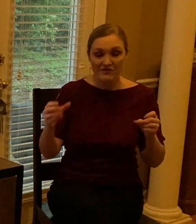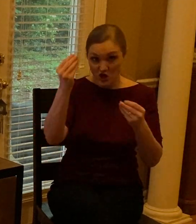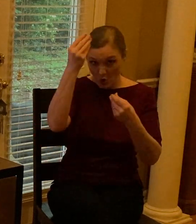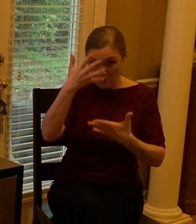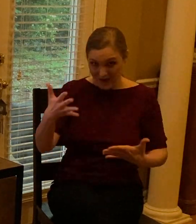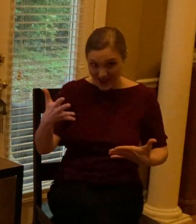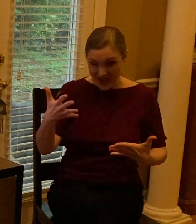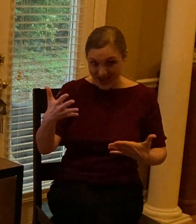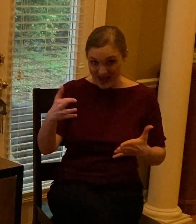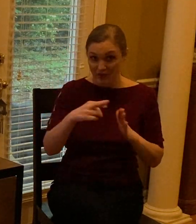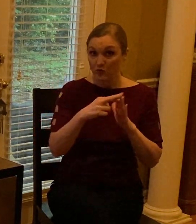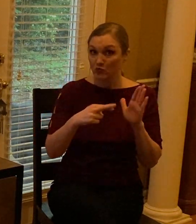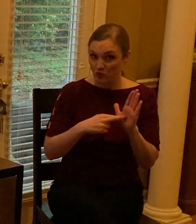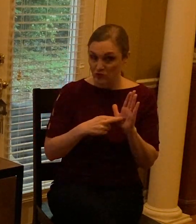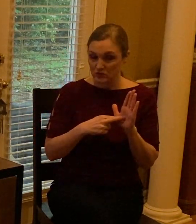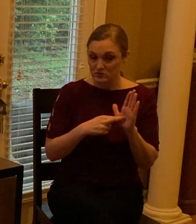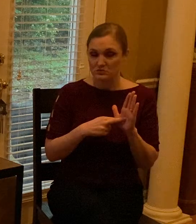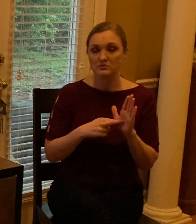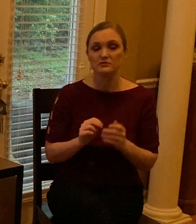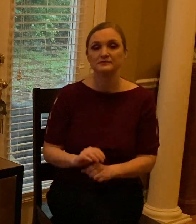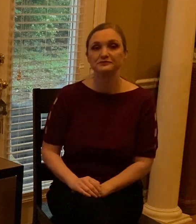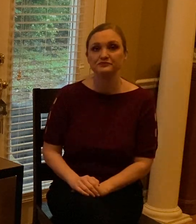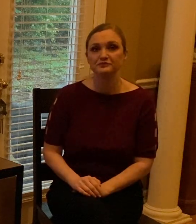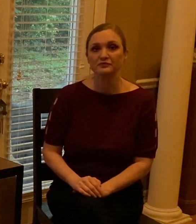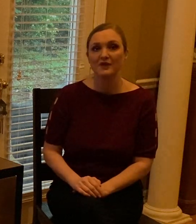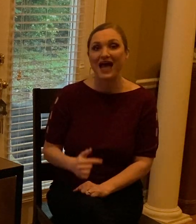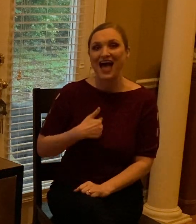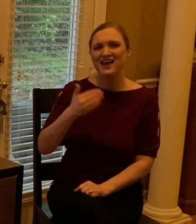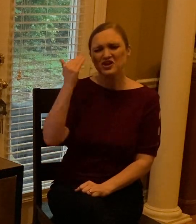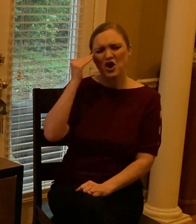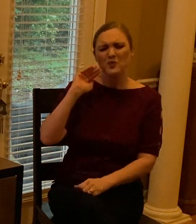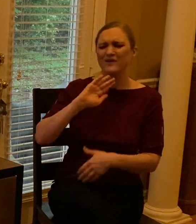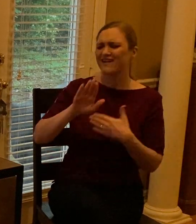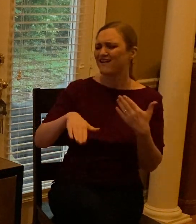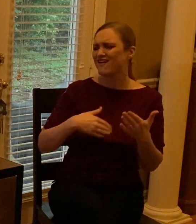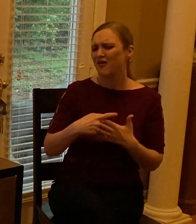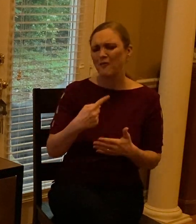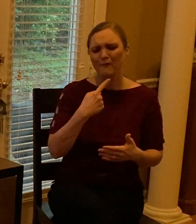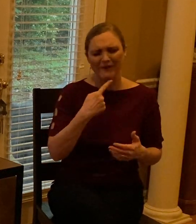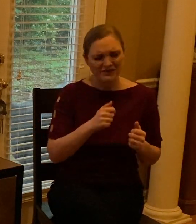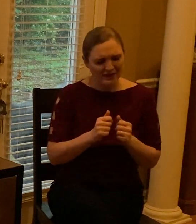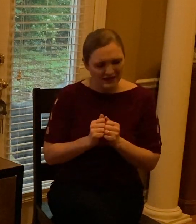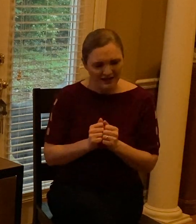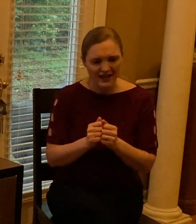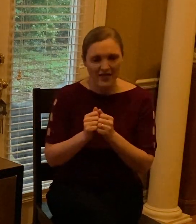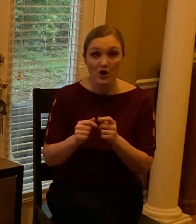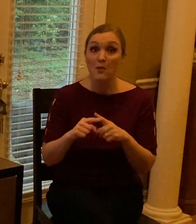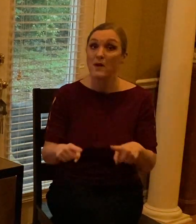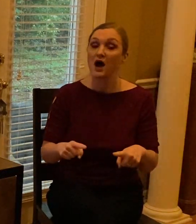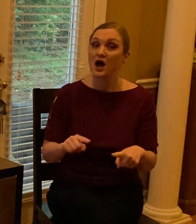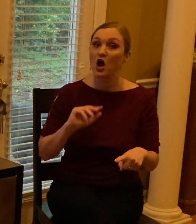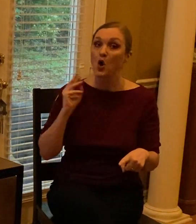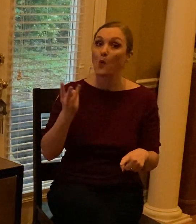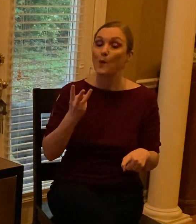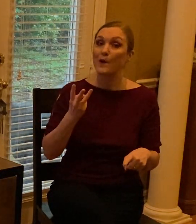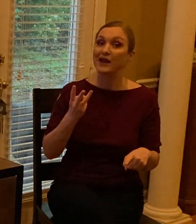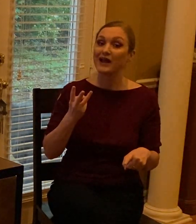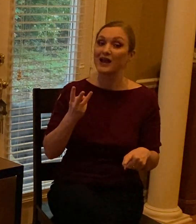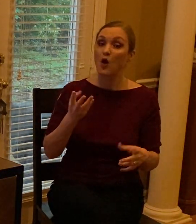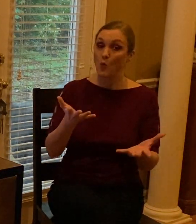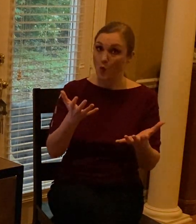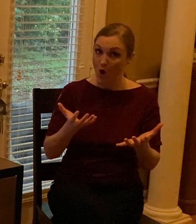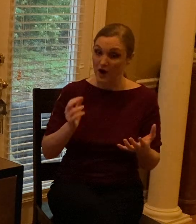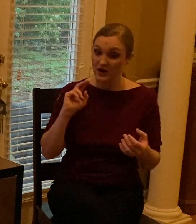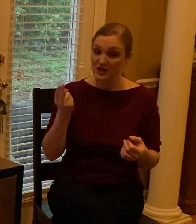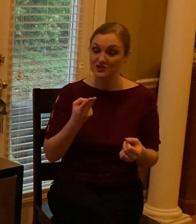ongoing restrictions. I know we all miss being together but we're committed to our safety